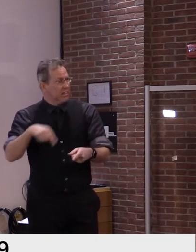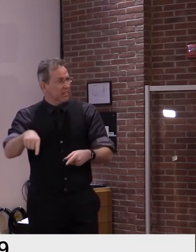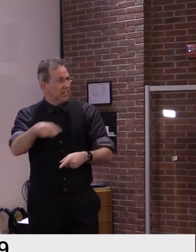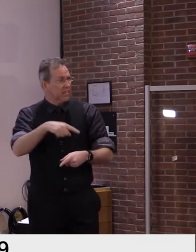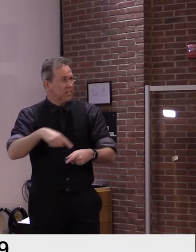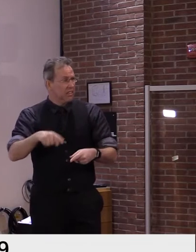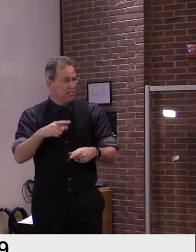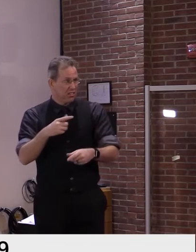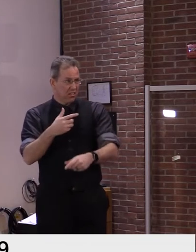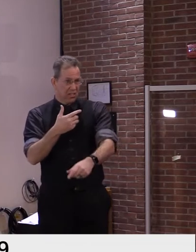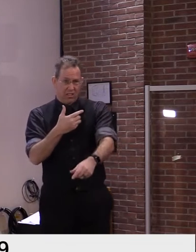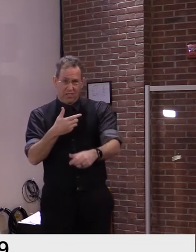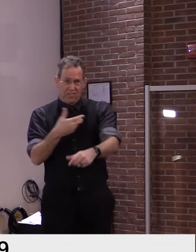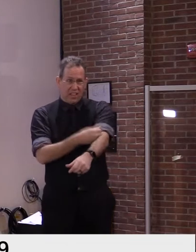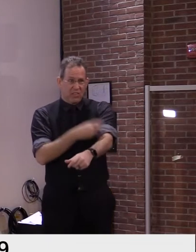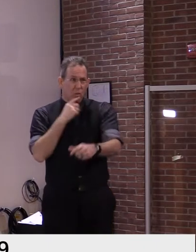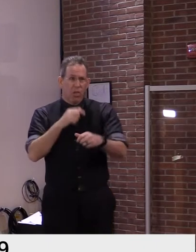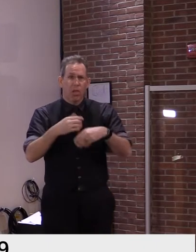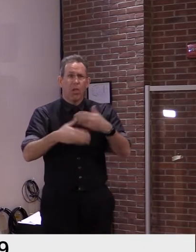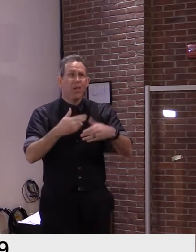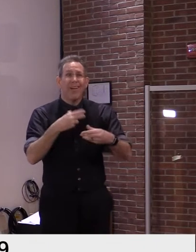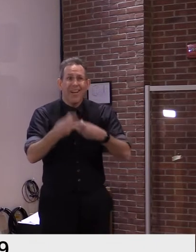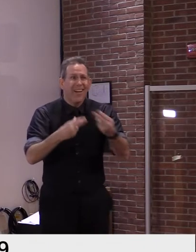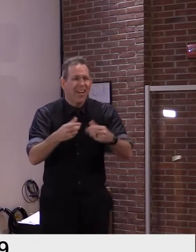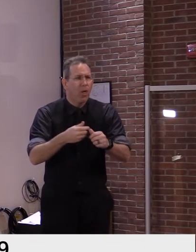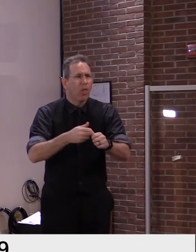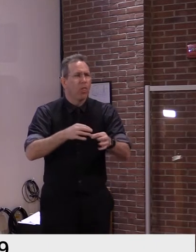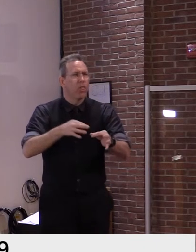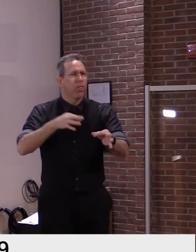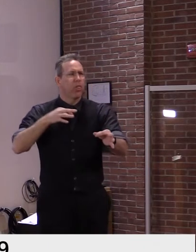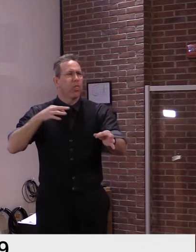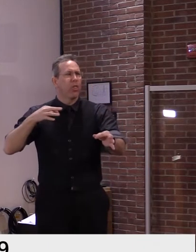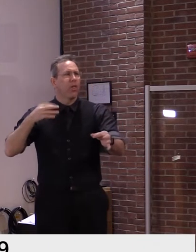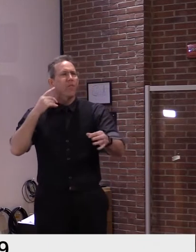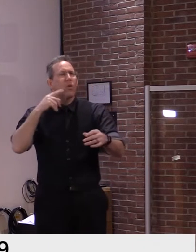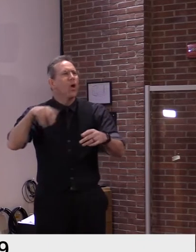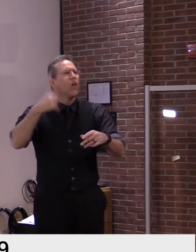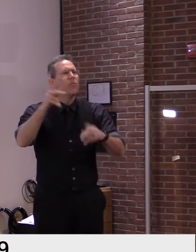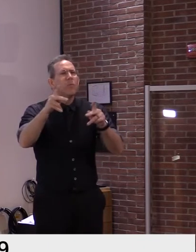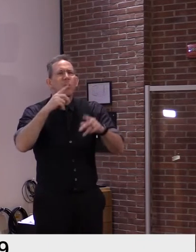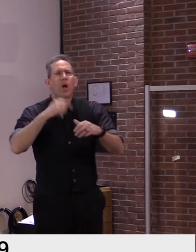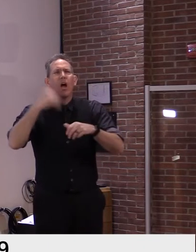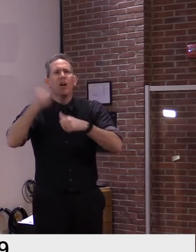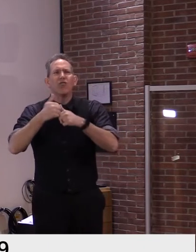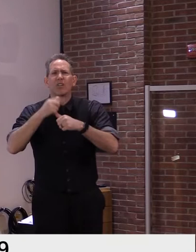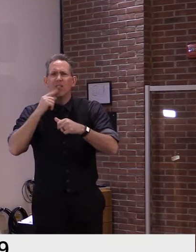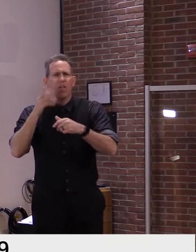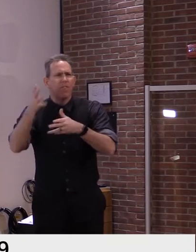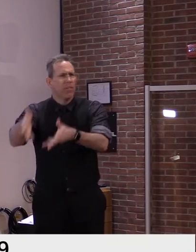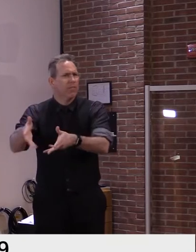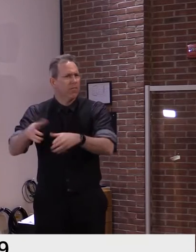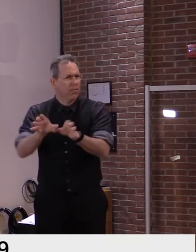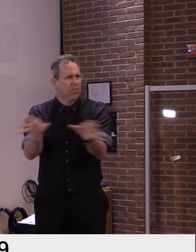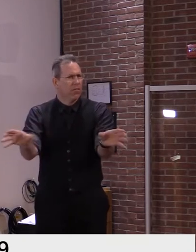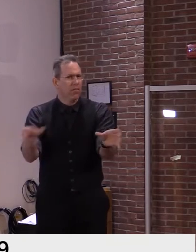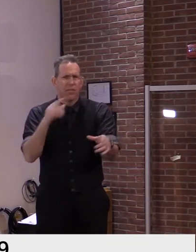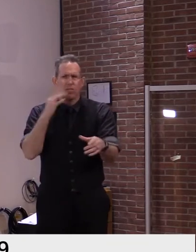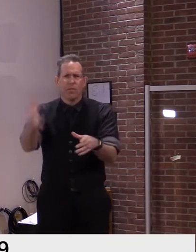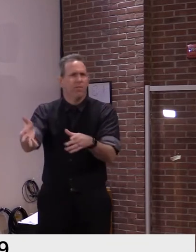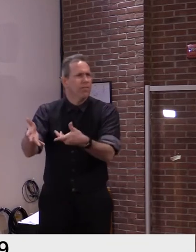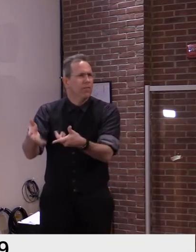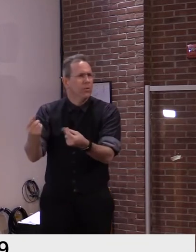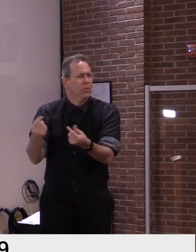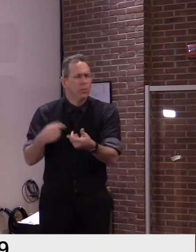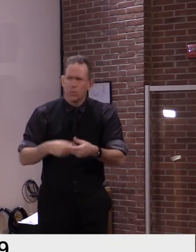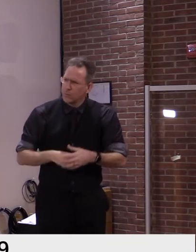for Vermonters with the underlying conditions. Well, we have estimated, and obviously we've